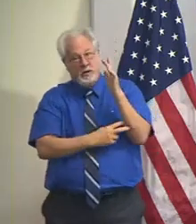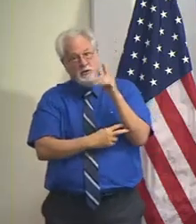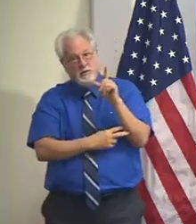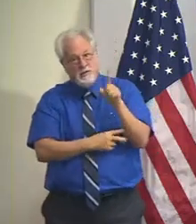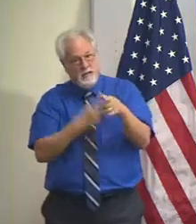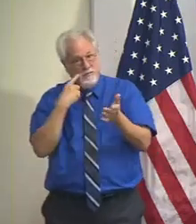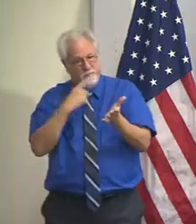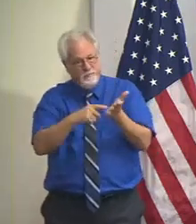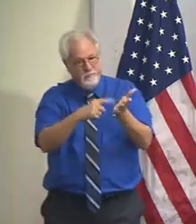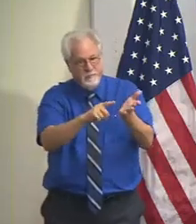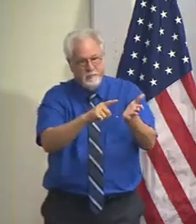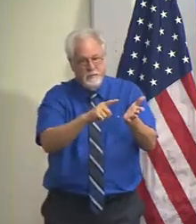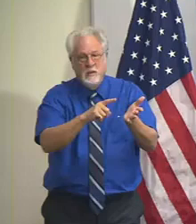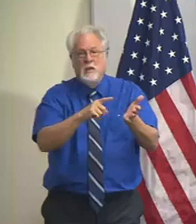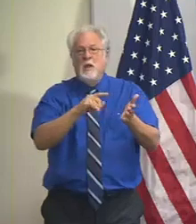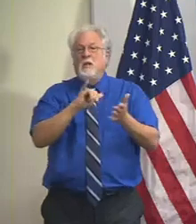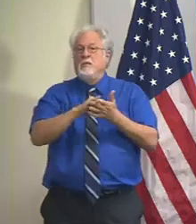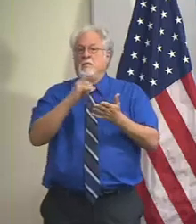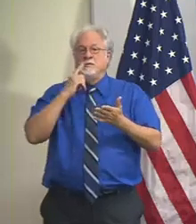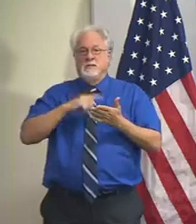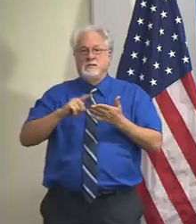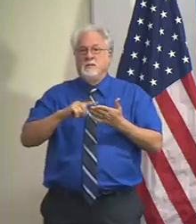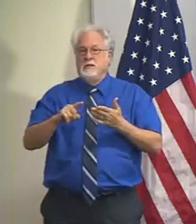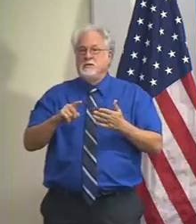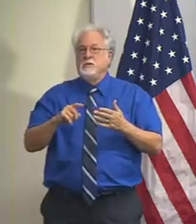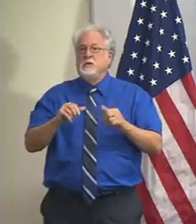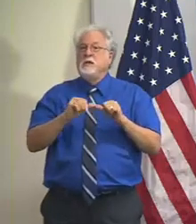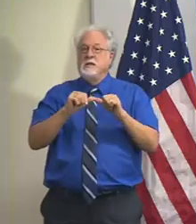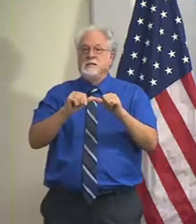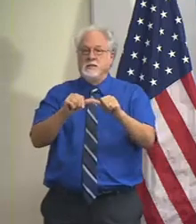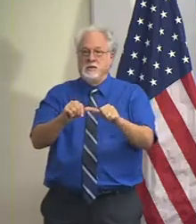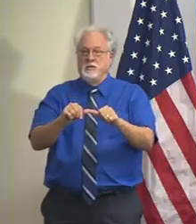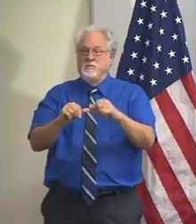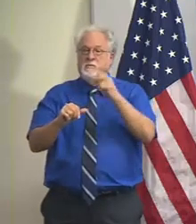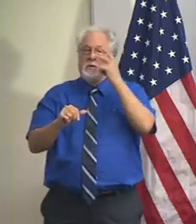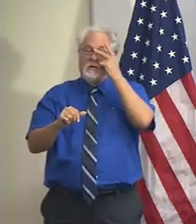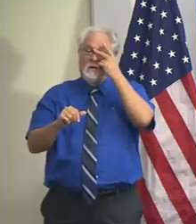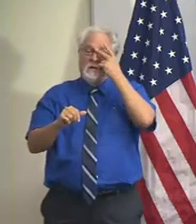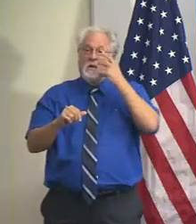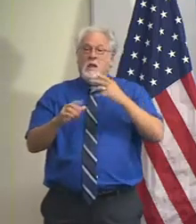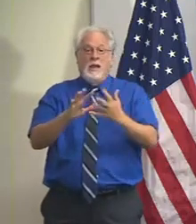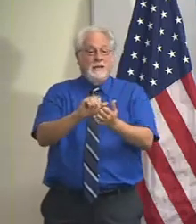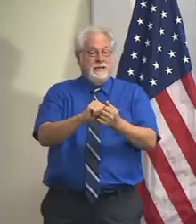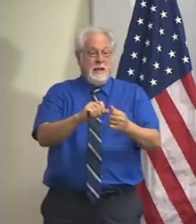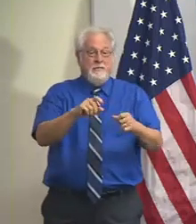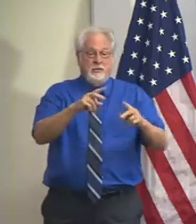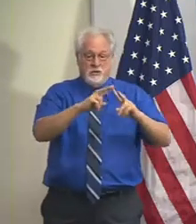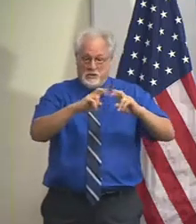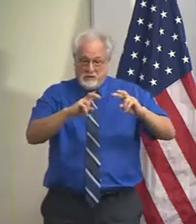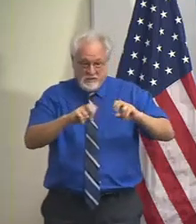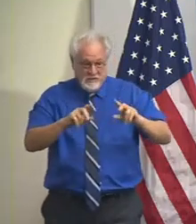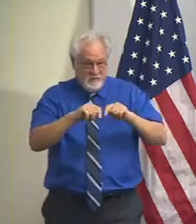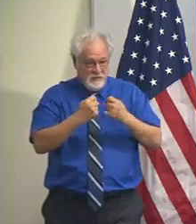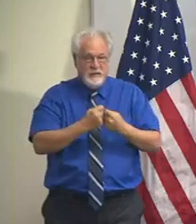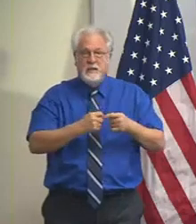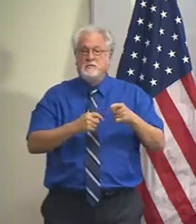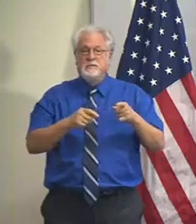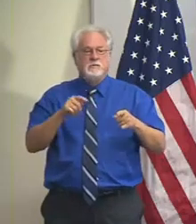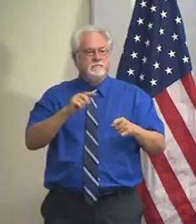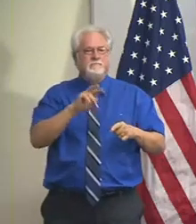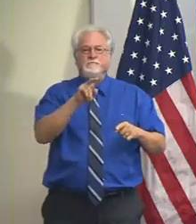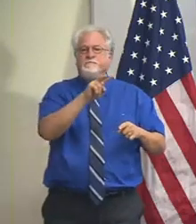inspected, and those inspections continue. Damage assessment teams are in parishes